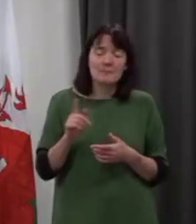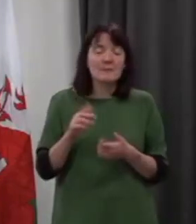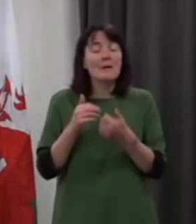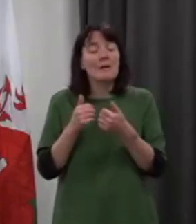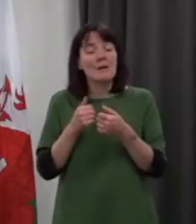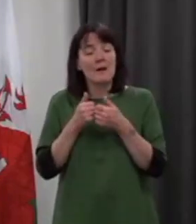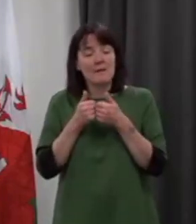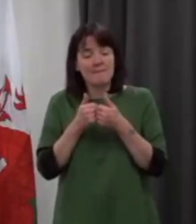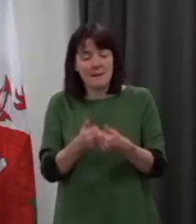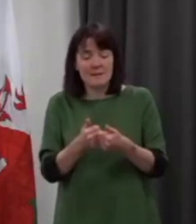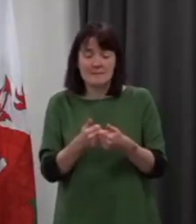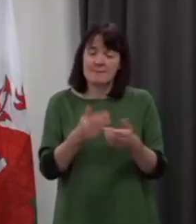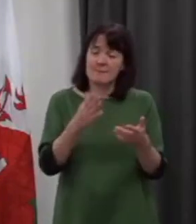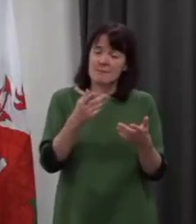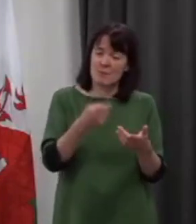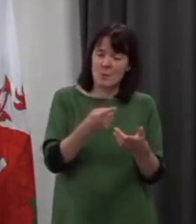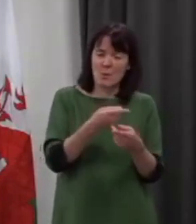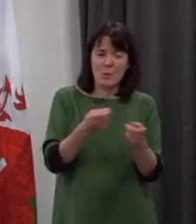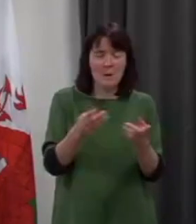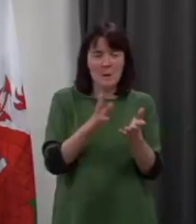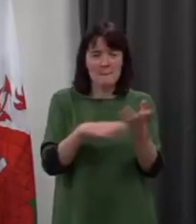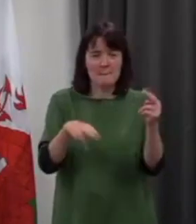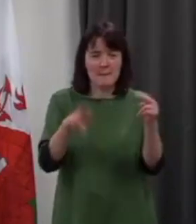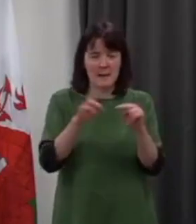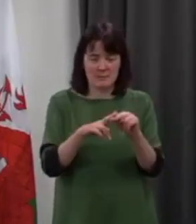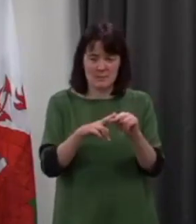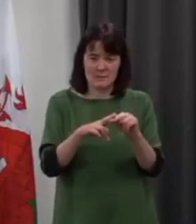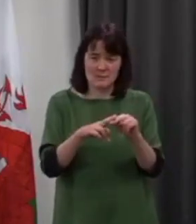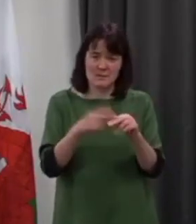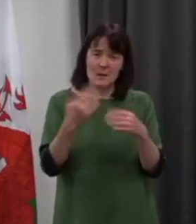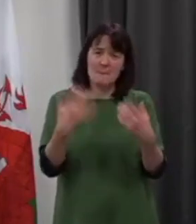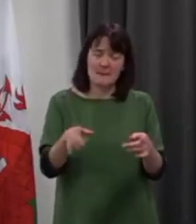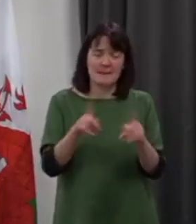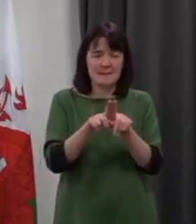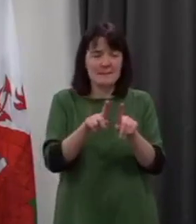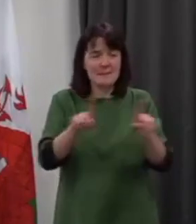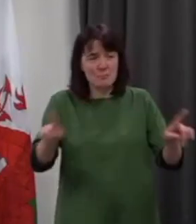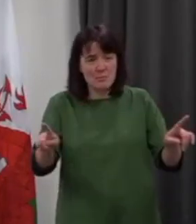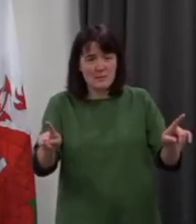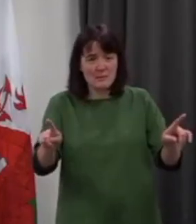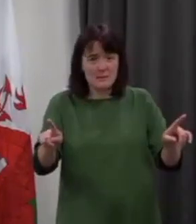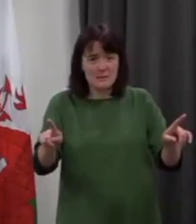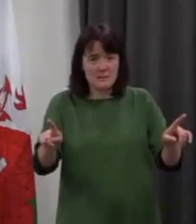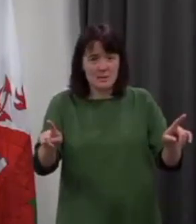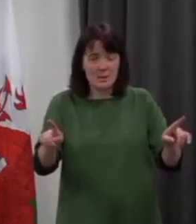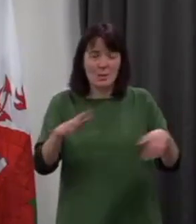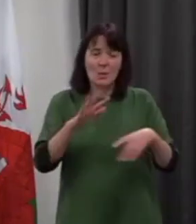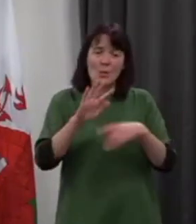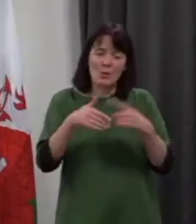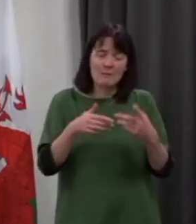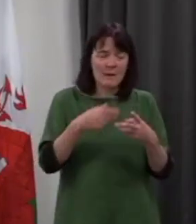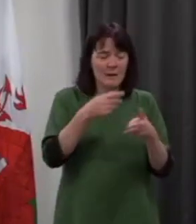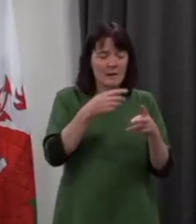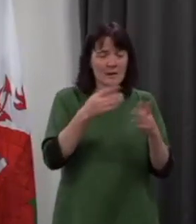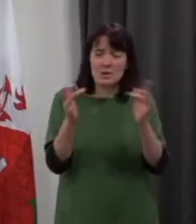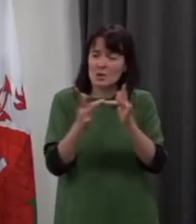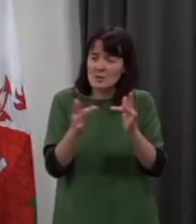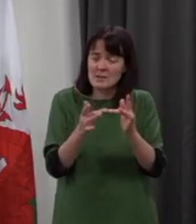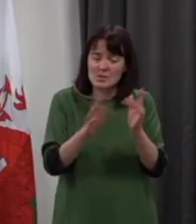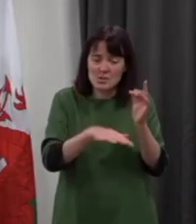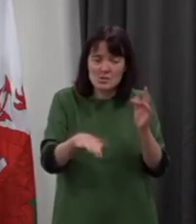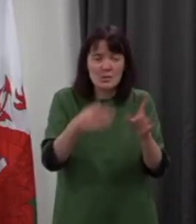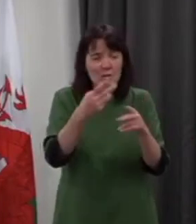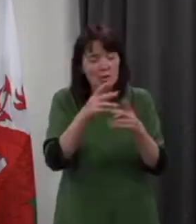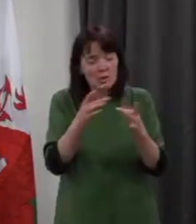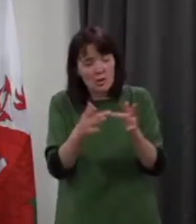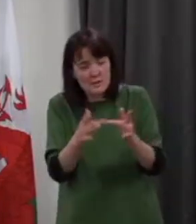of custody and contact arrangements? Should that remain the same, or should there be different arrangements in place? And my understanding is, and there was